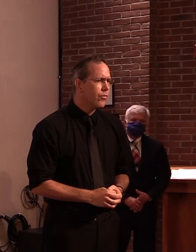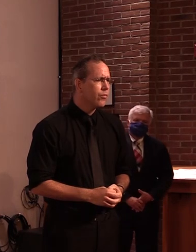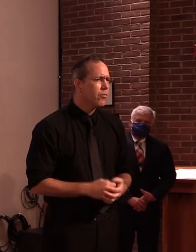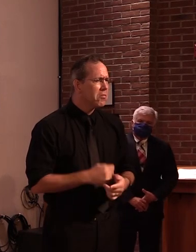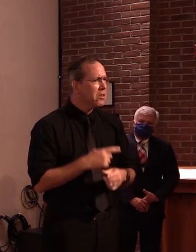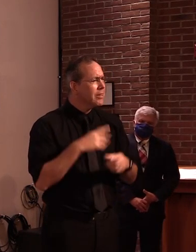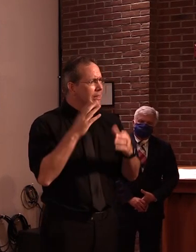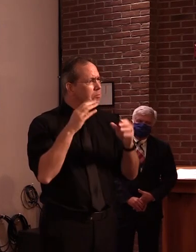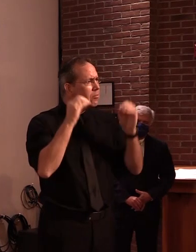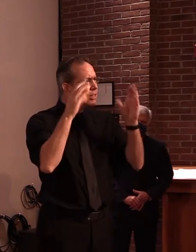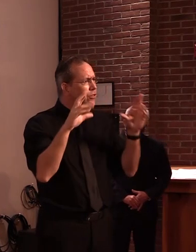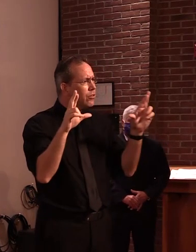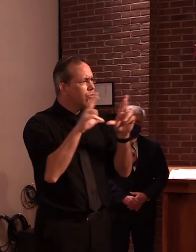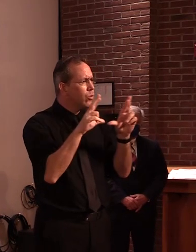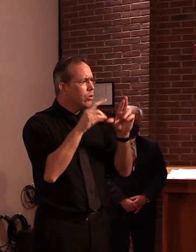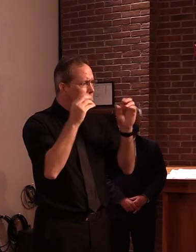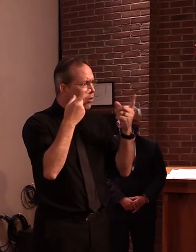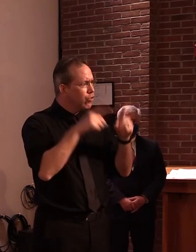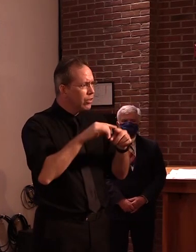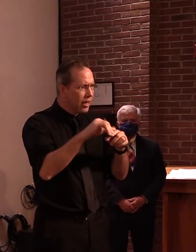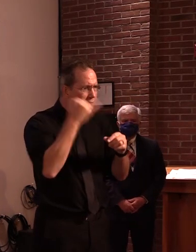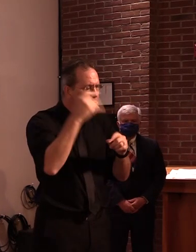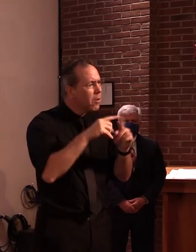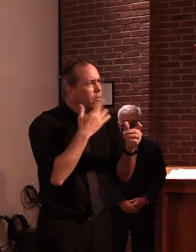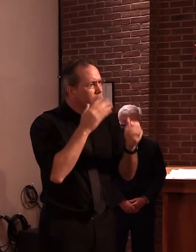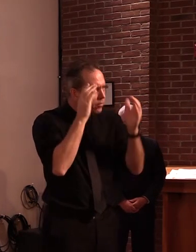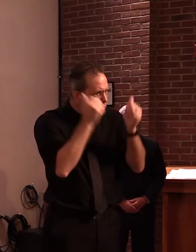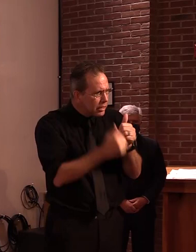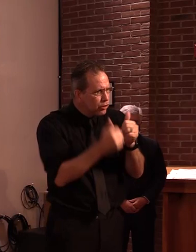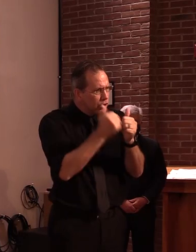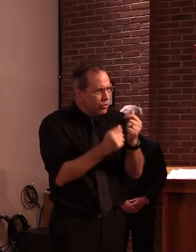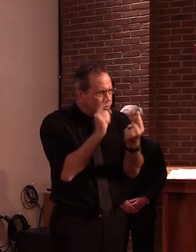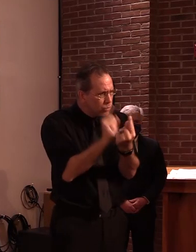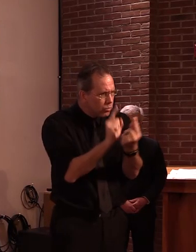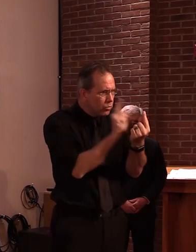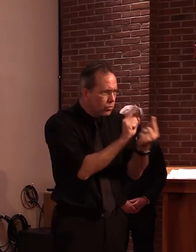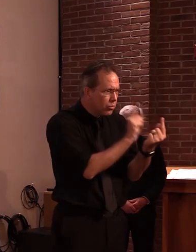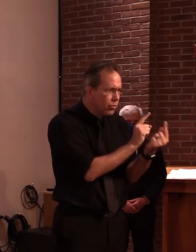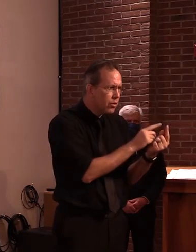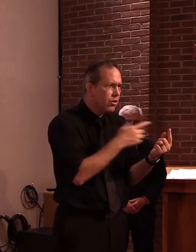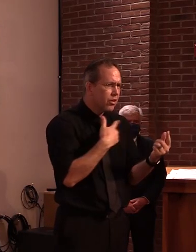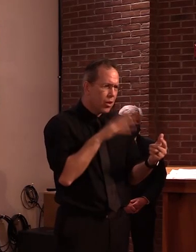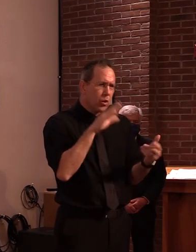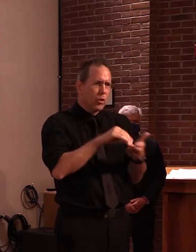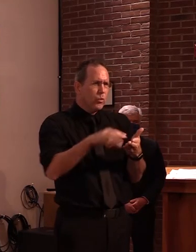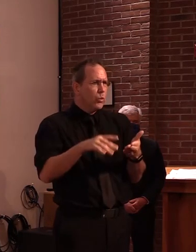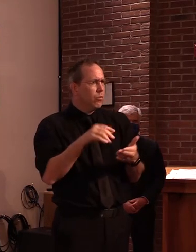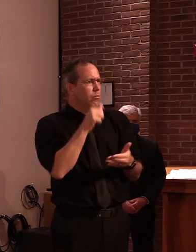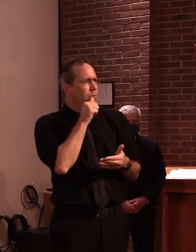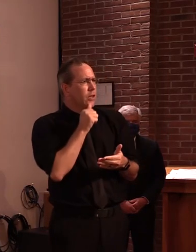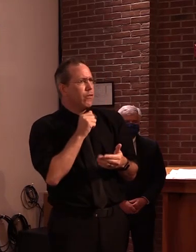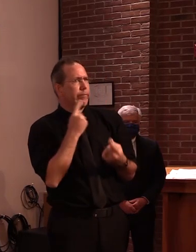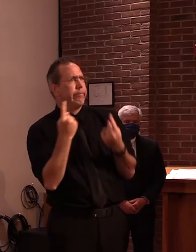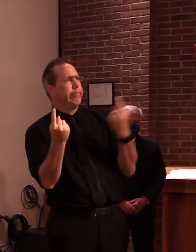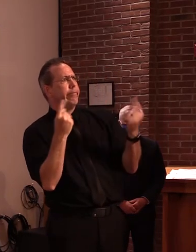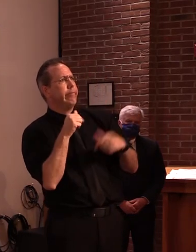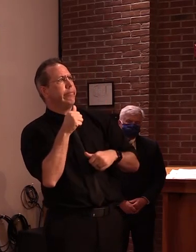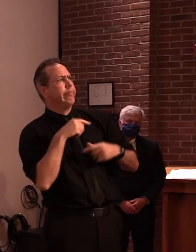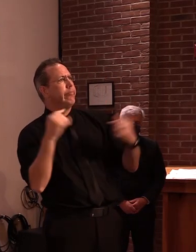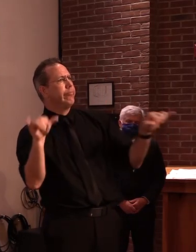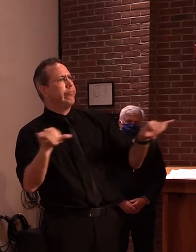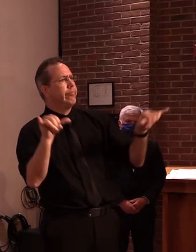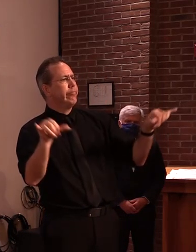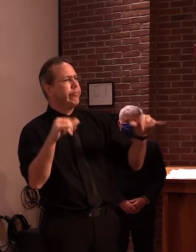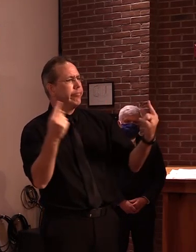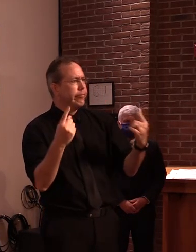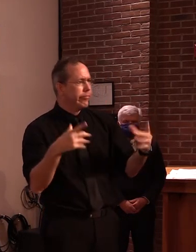help that they need, because this pandemic's obviously been very tough on them. So they think by extending it, they would be able to